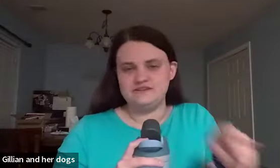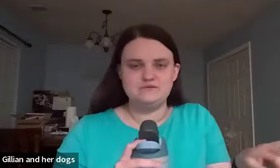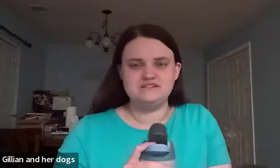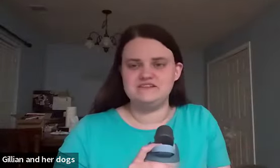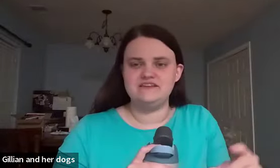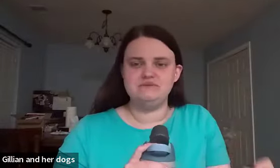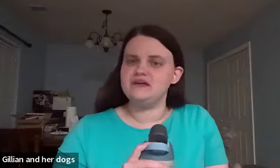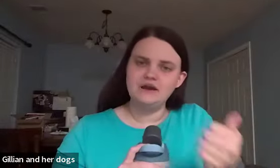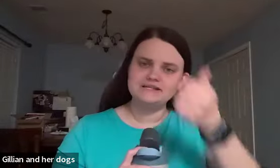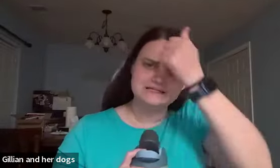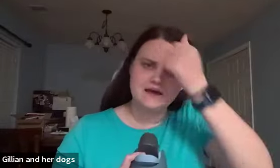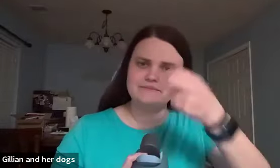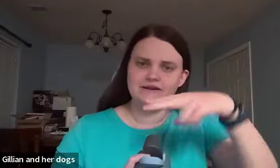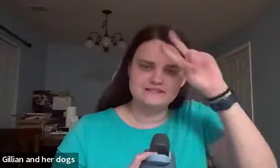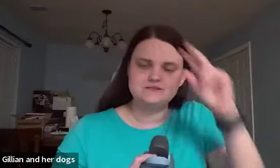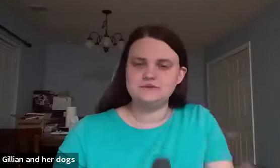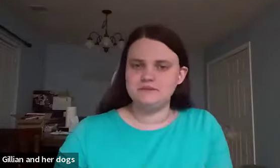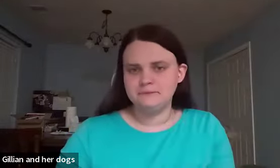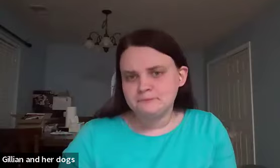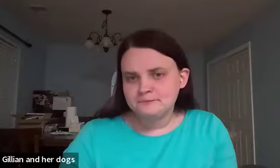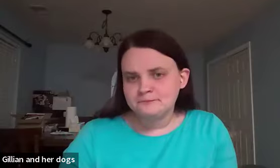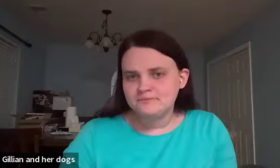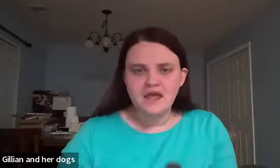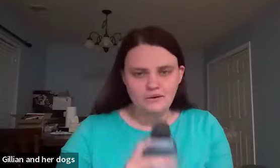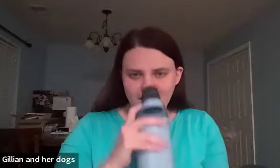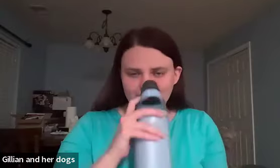these words, and then but they know how to say dumb. They know how to say stupid. I'm like, okay,